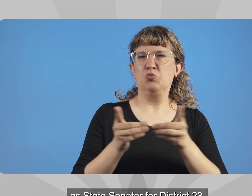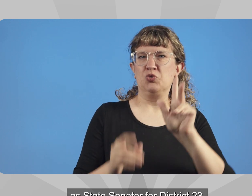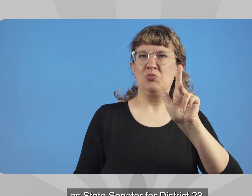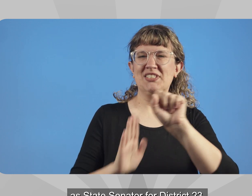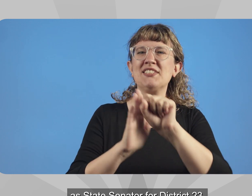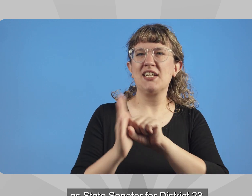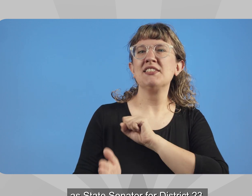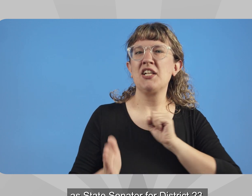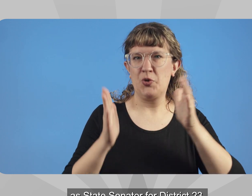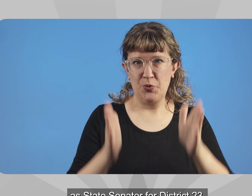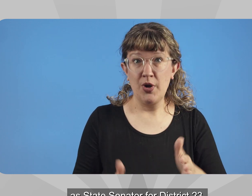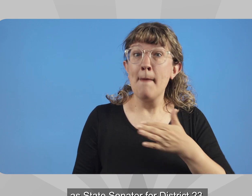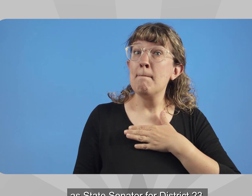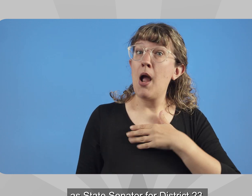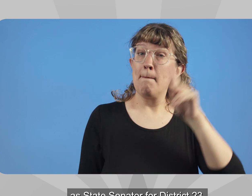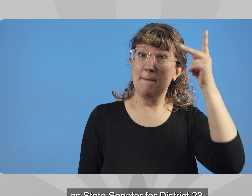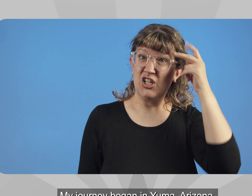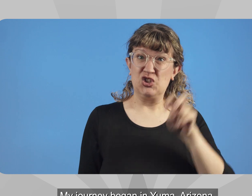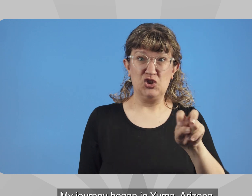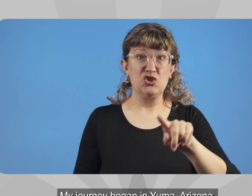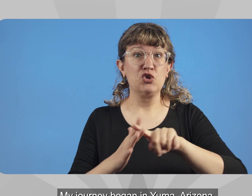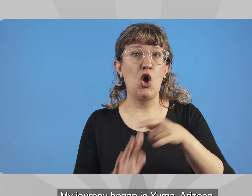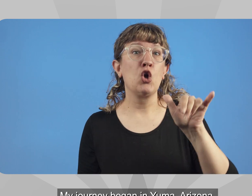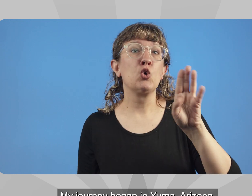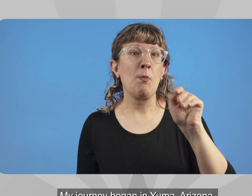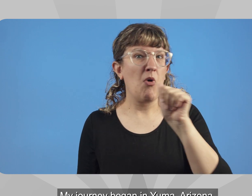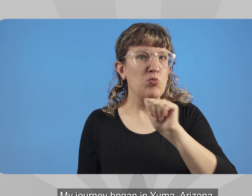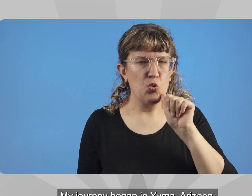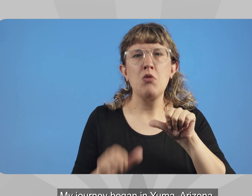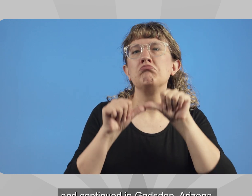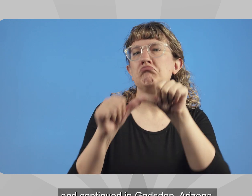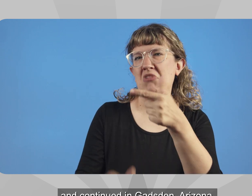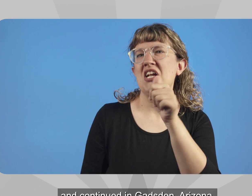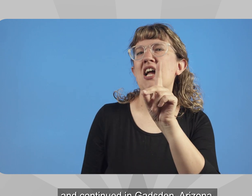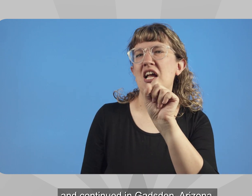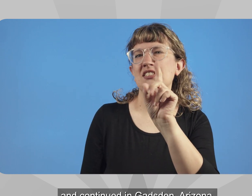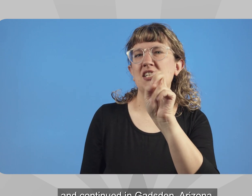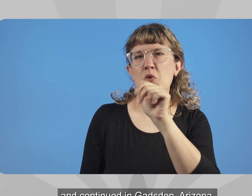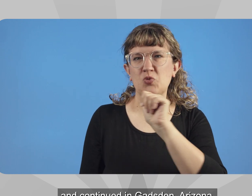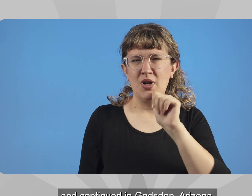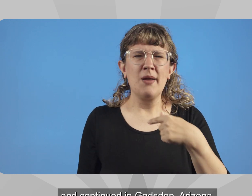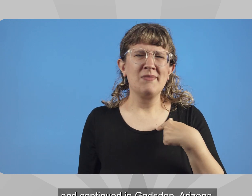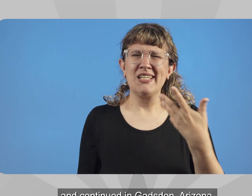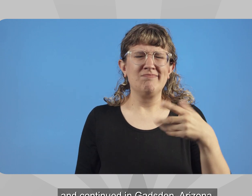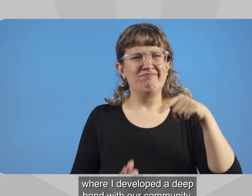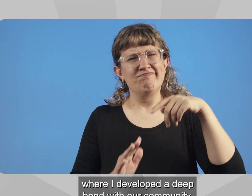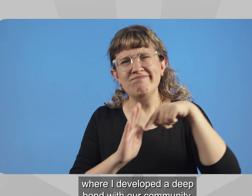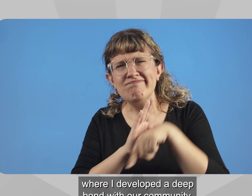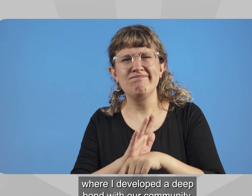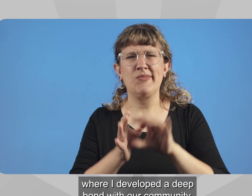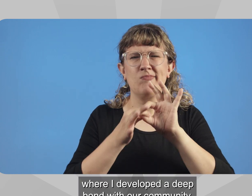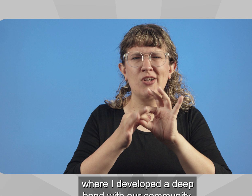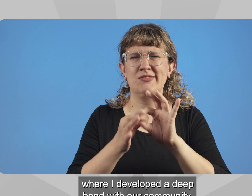State Senator for District 23. My journey began in Yuma, Arizona, and continued in Gadsden, Arizona, where